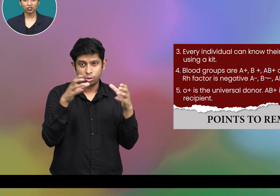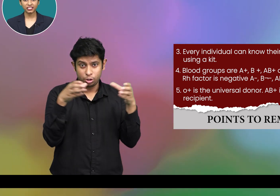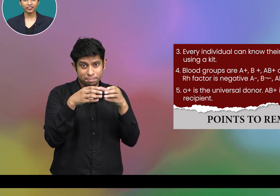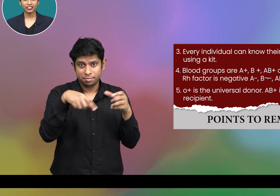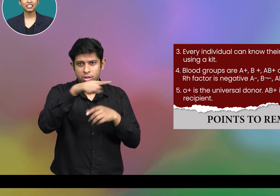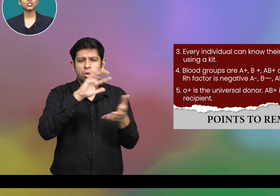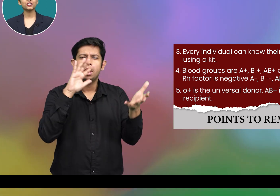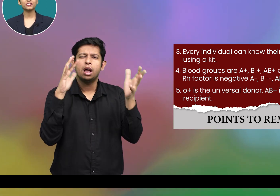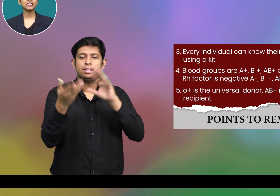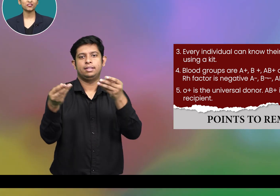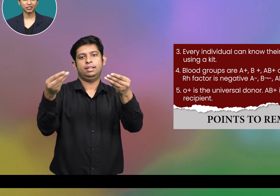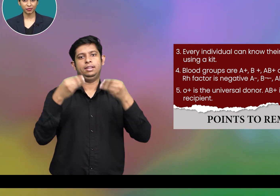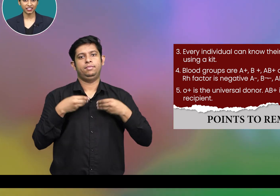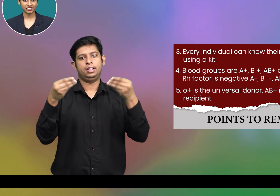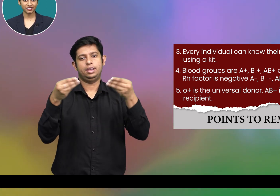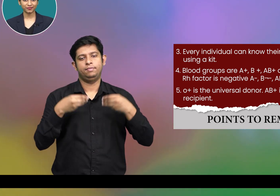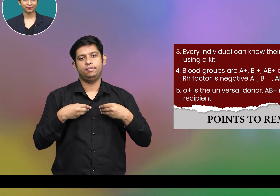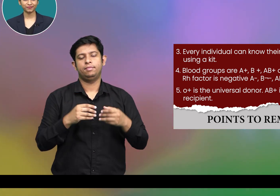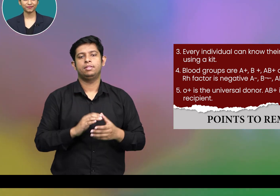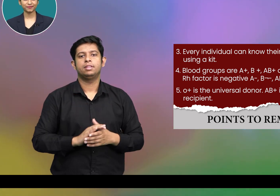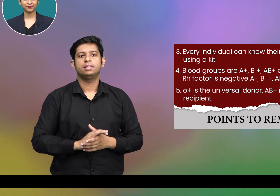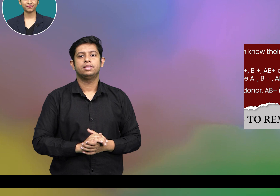AB positive is universal recipient.